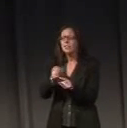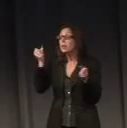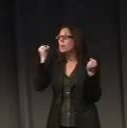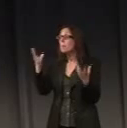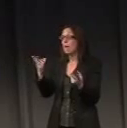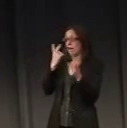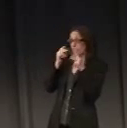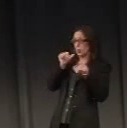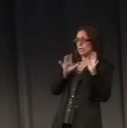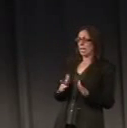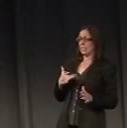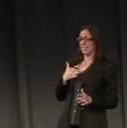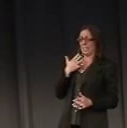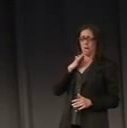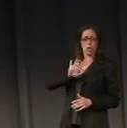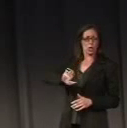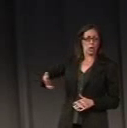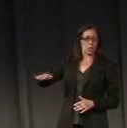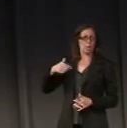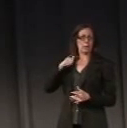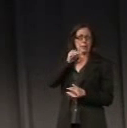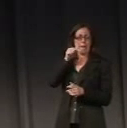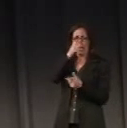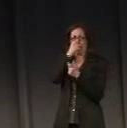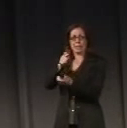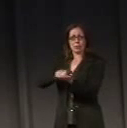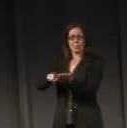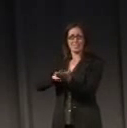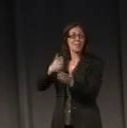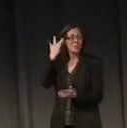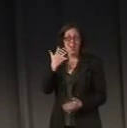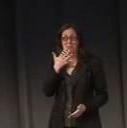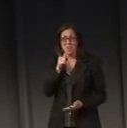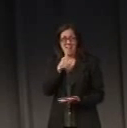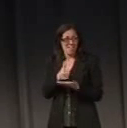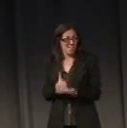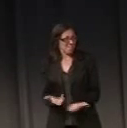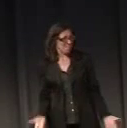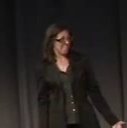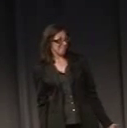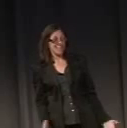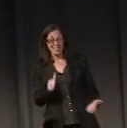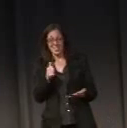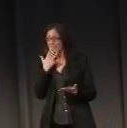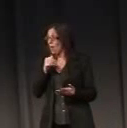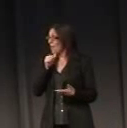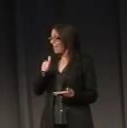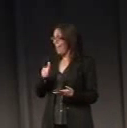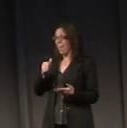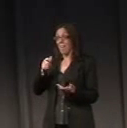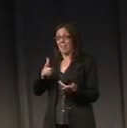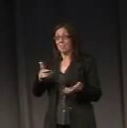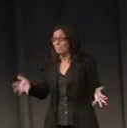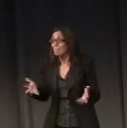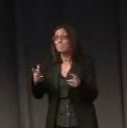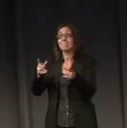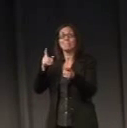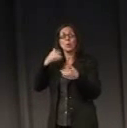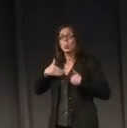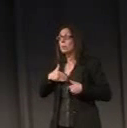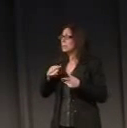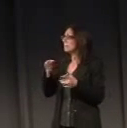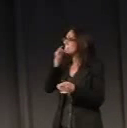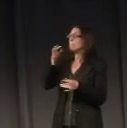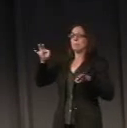it doesn't look like you need color really to do anything. It's like, well, it's sort of an add-on. And that's where, you